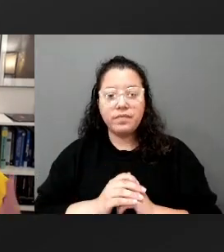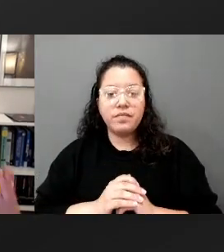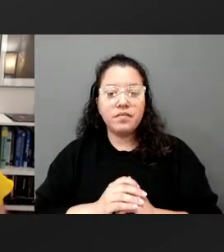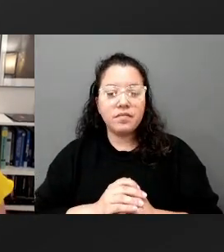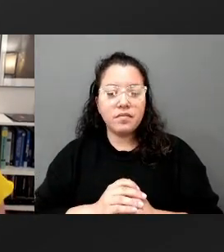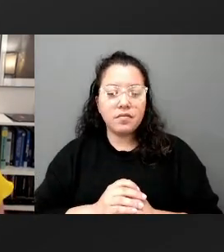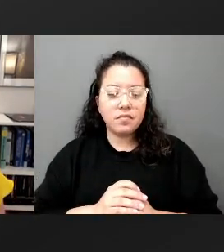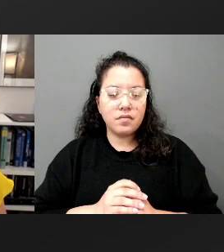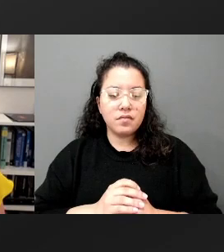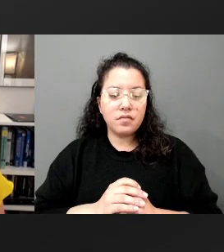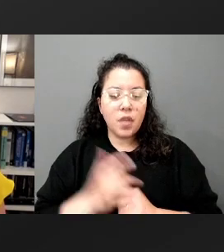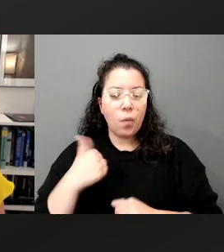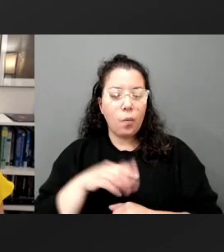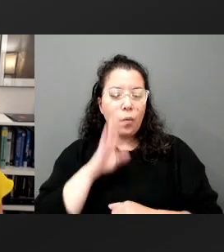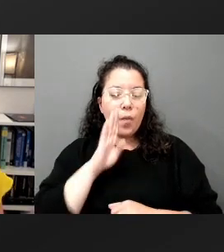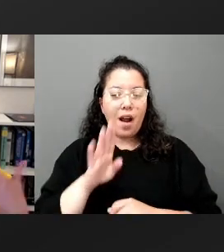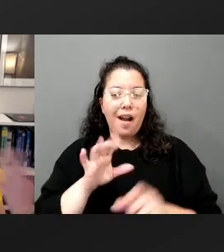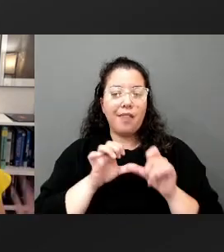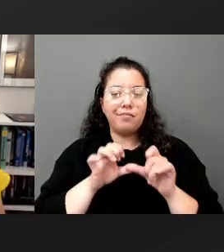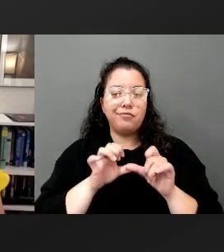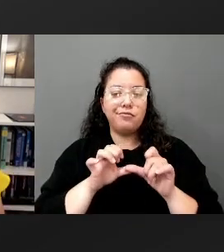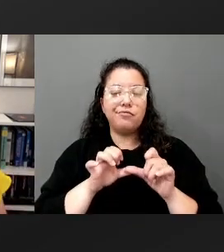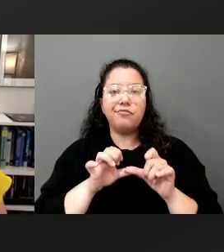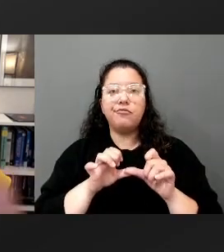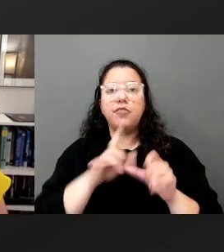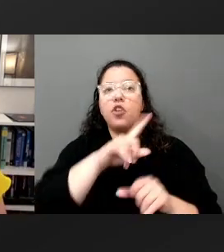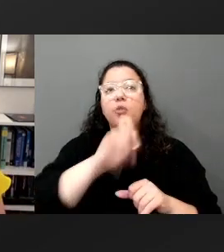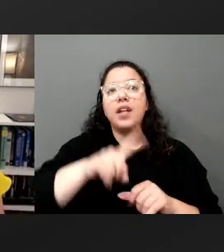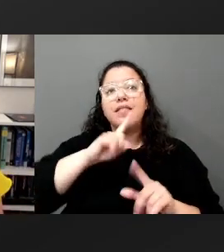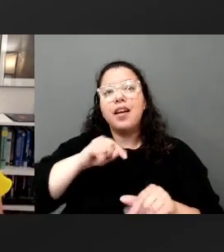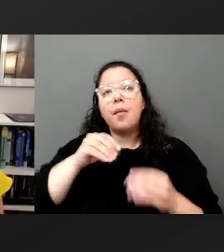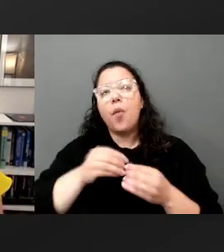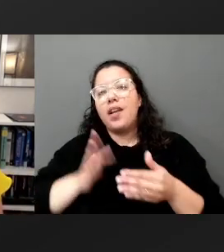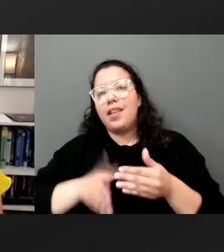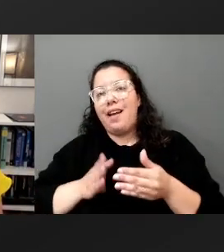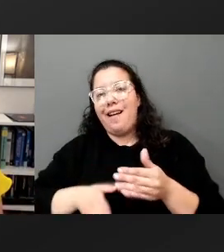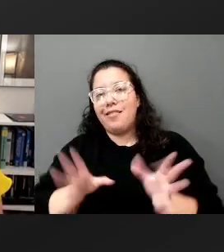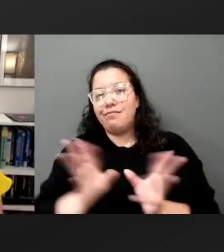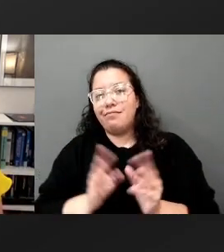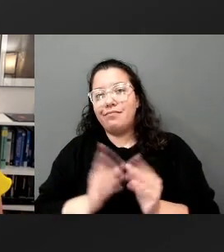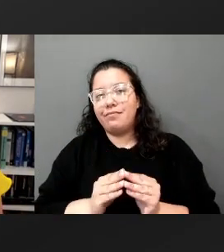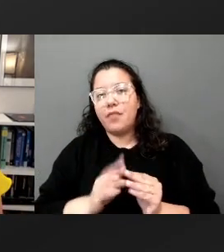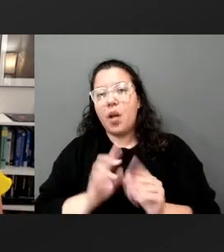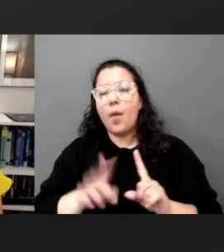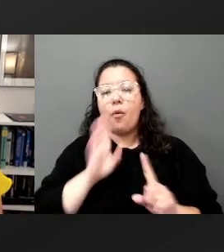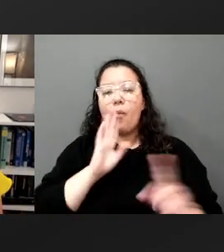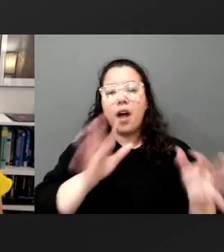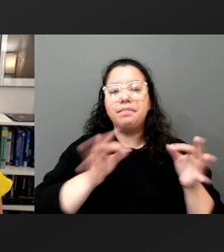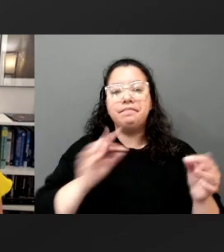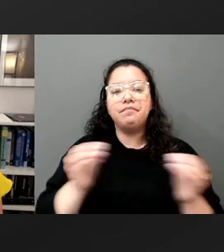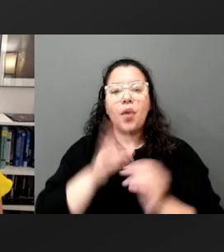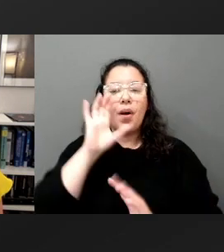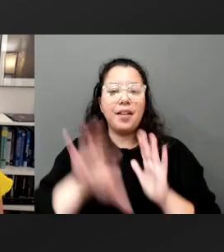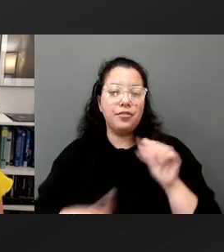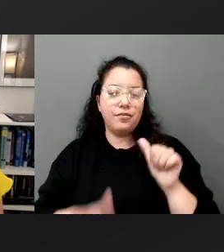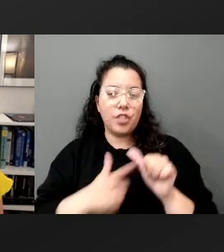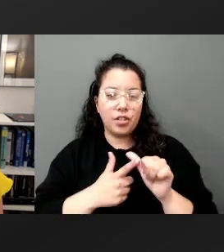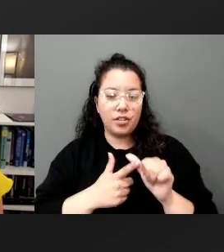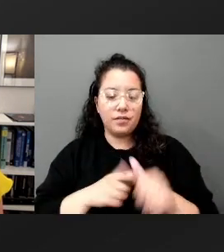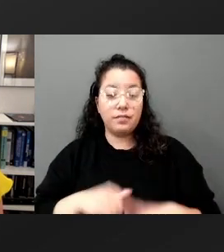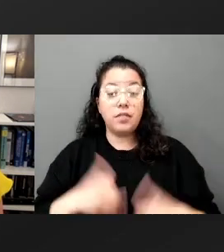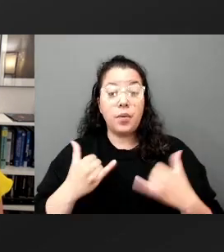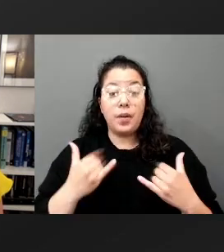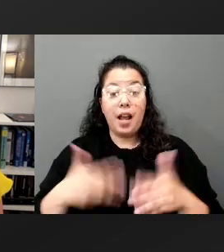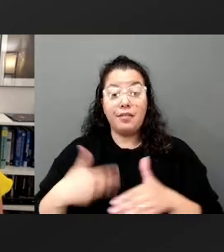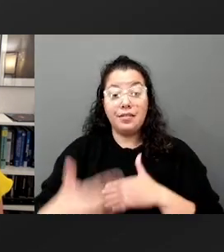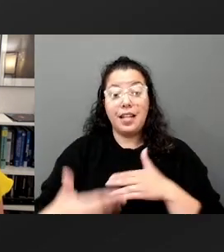more of the Q&A closer to the end here, and we'll go through the images and then come back here. So if we can move to the next slide. So